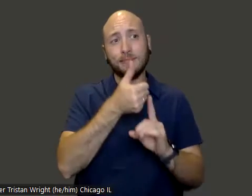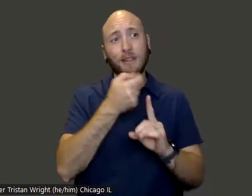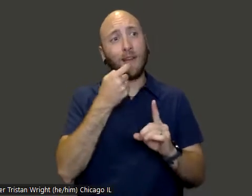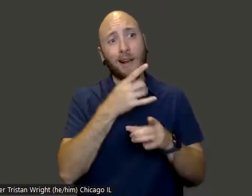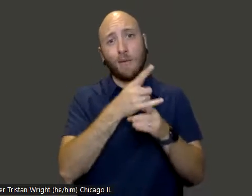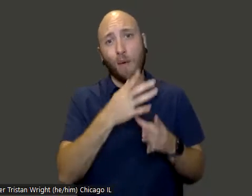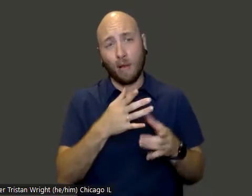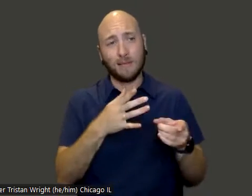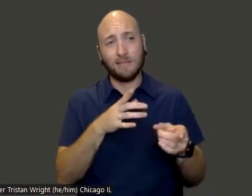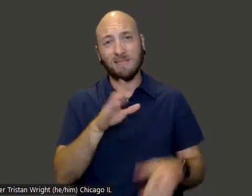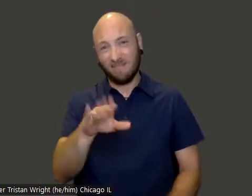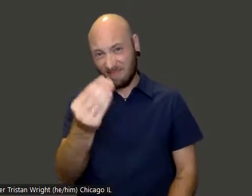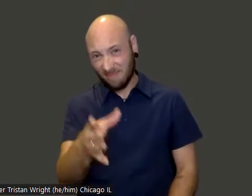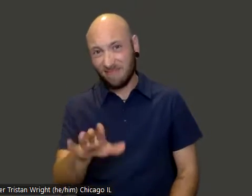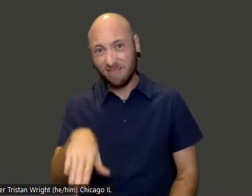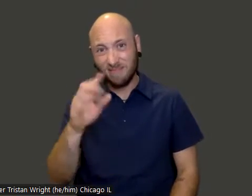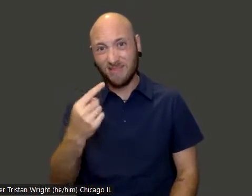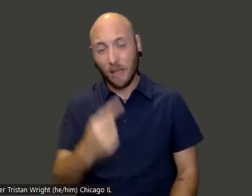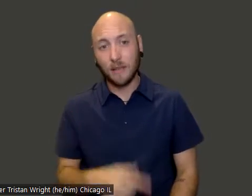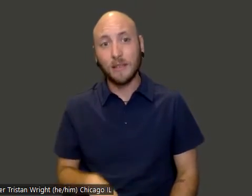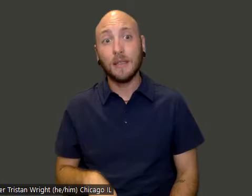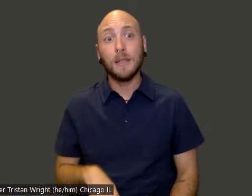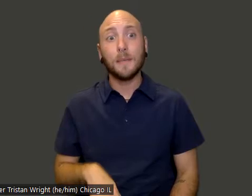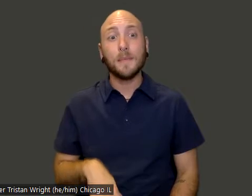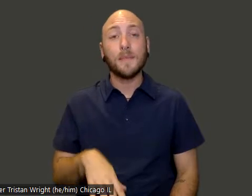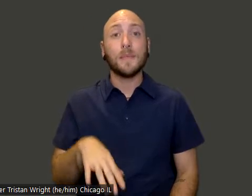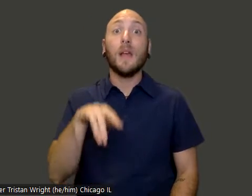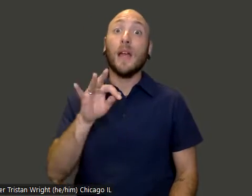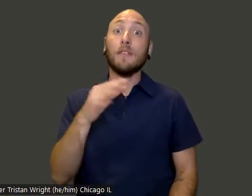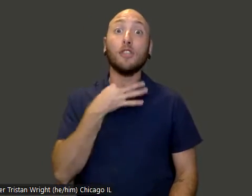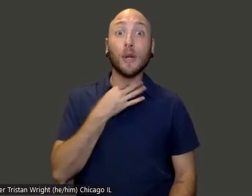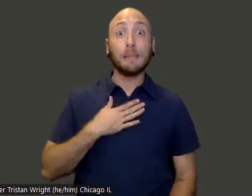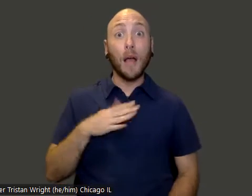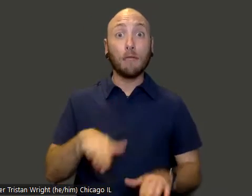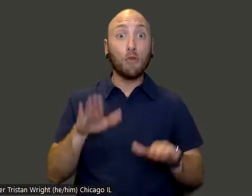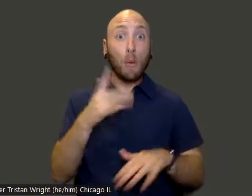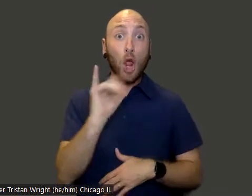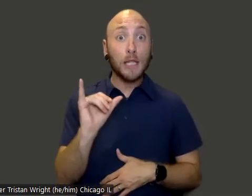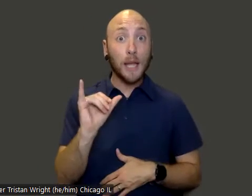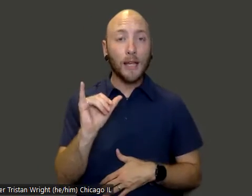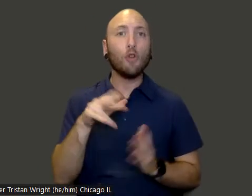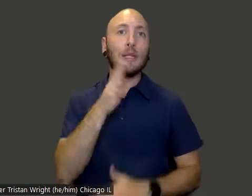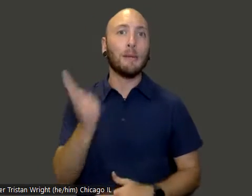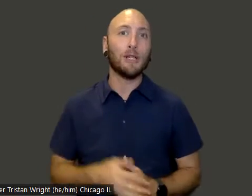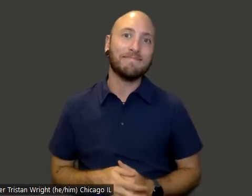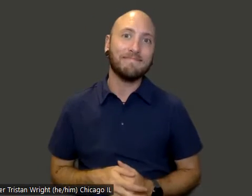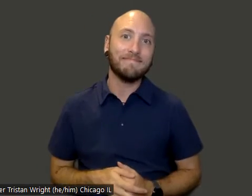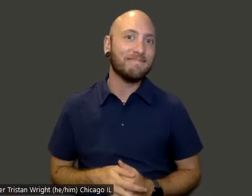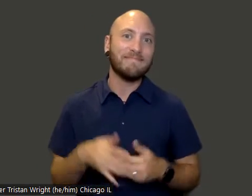It sucked. If you want to read about my childhood, it's written in ink in the big book of Alcoholics Anonymous.